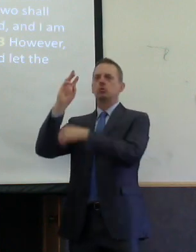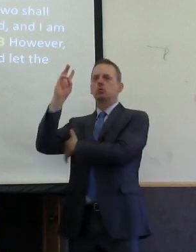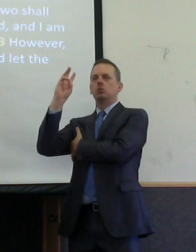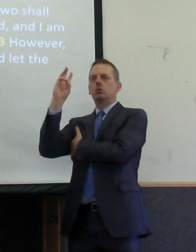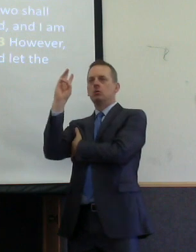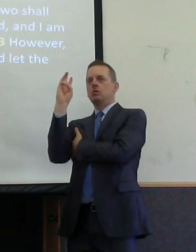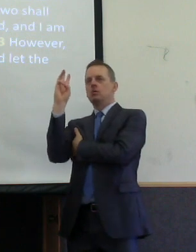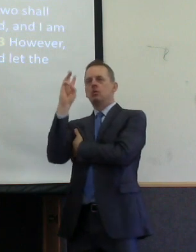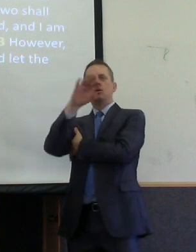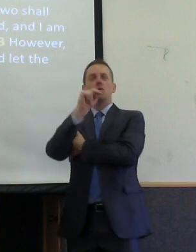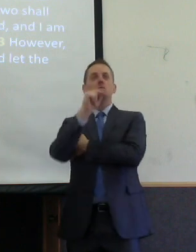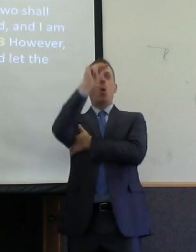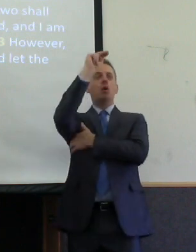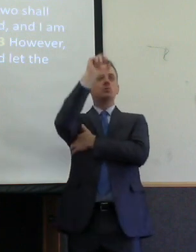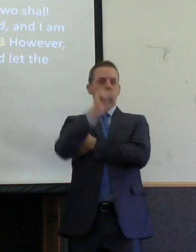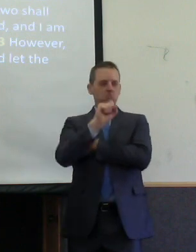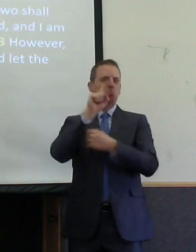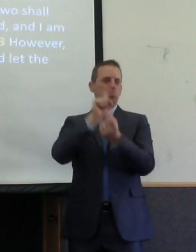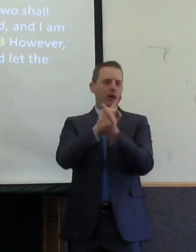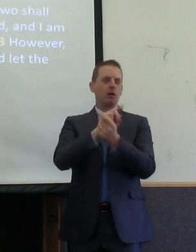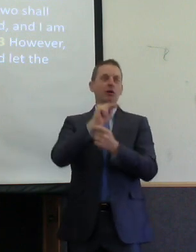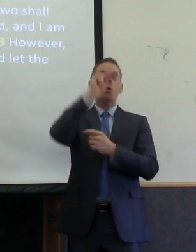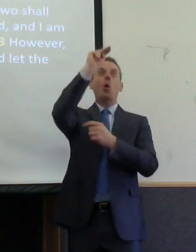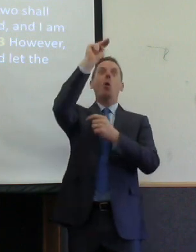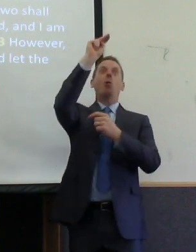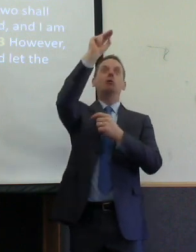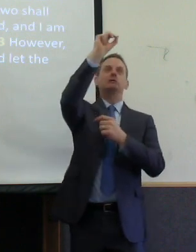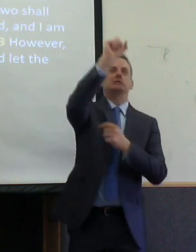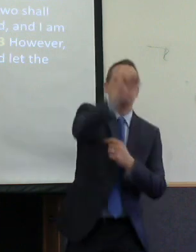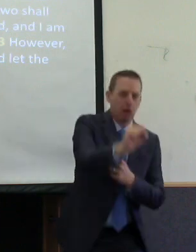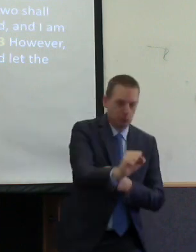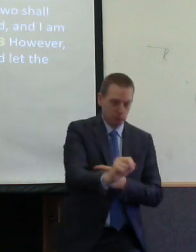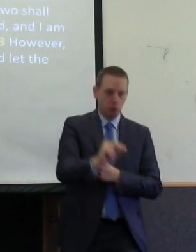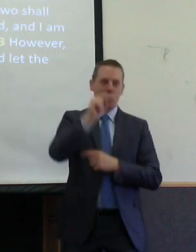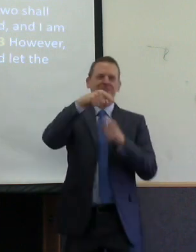can't do what I feel. Most about three.